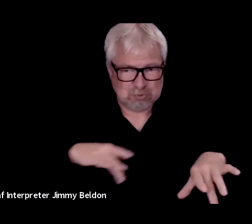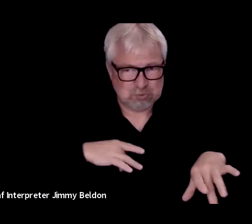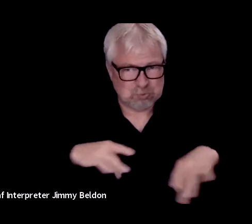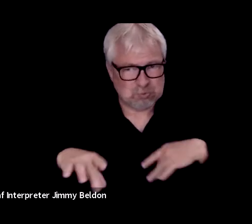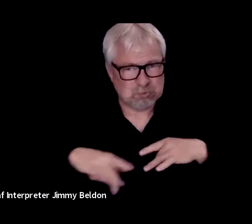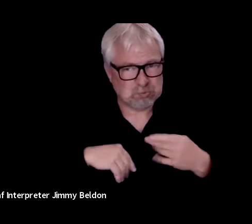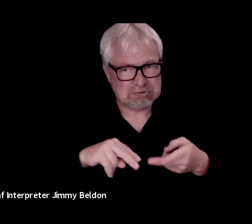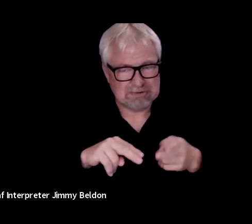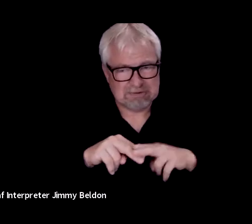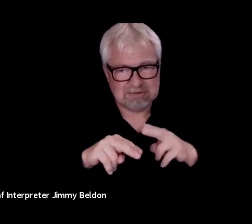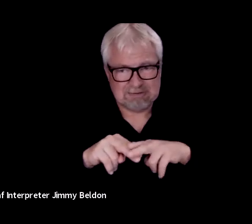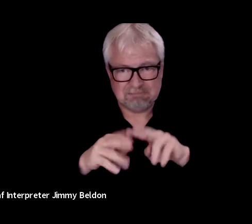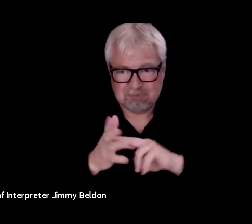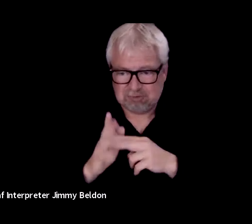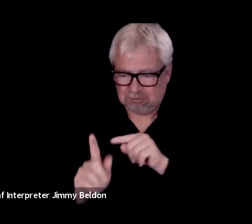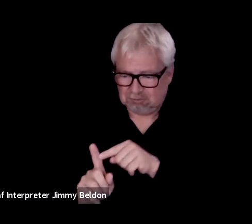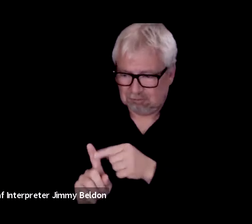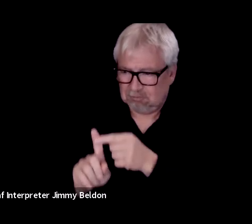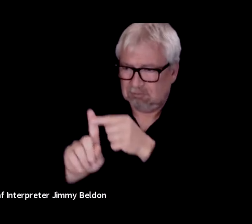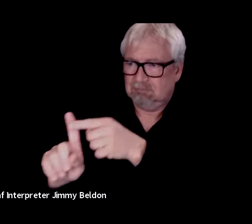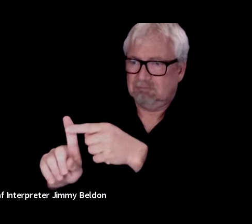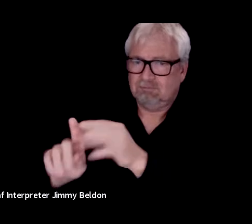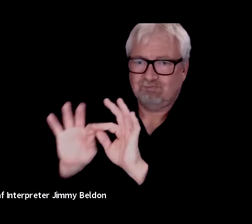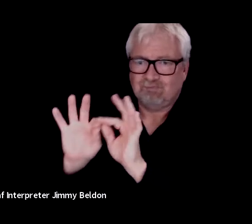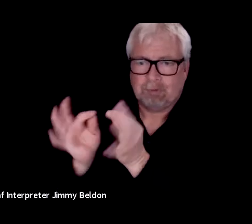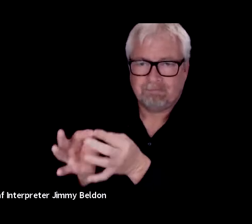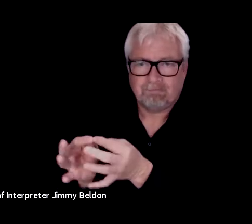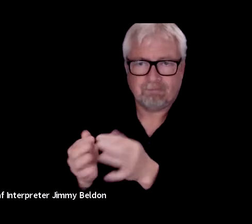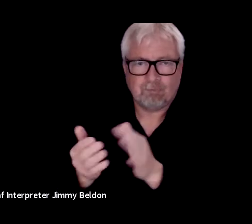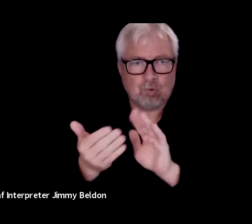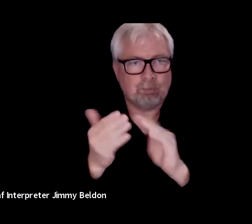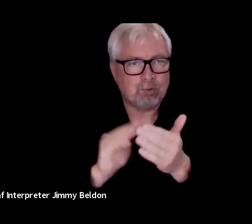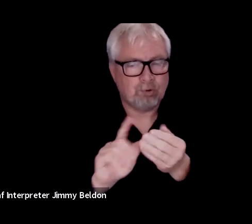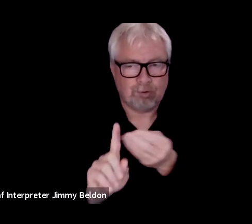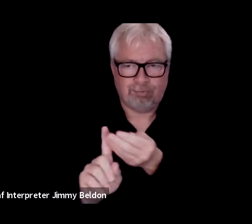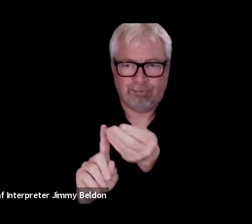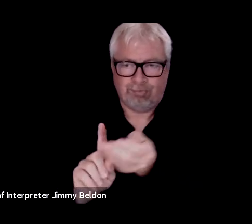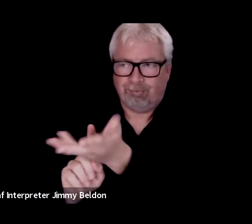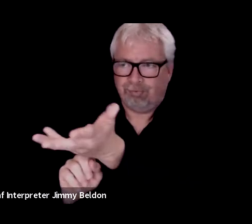So we would expect that would start emerging